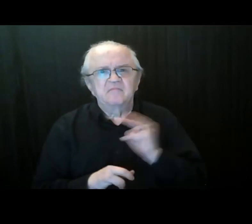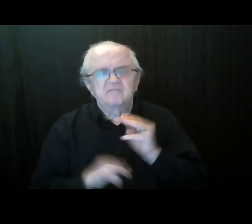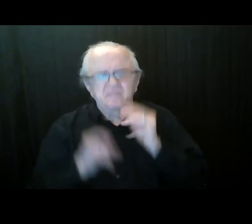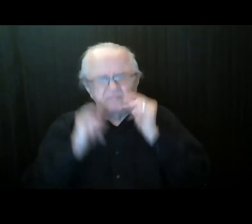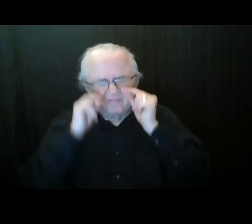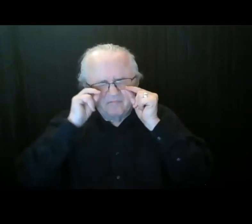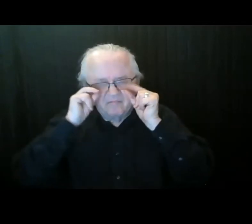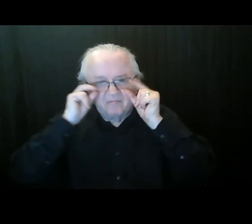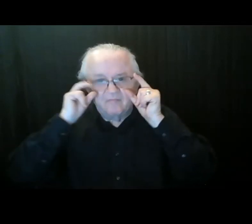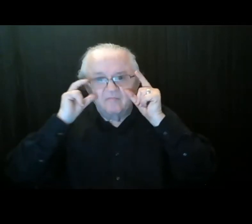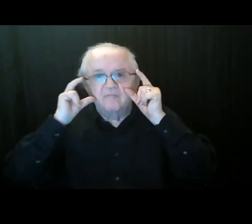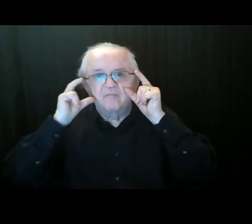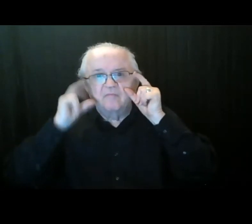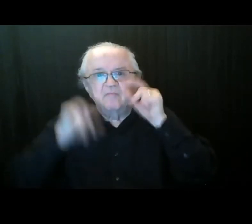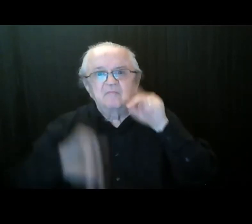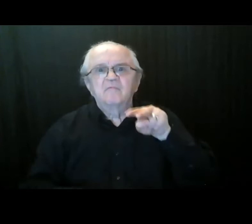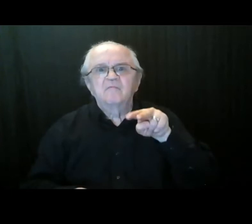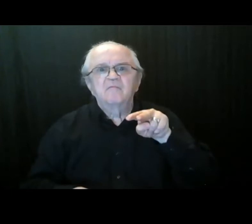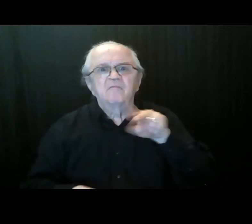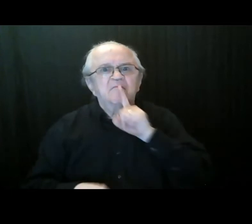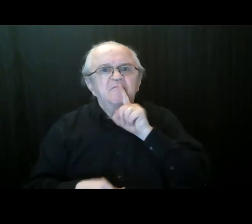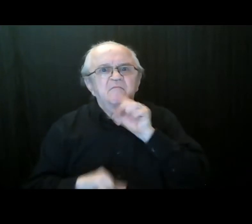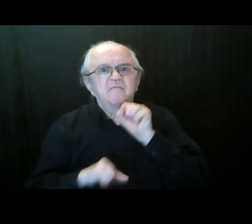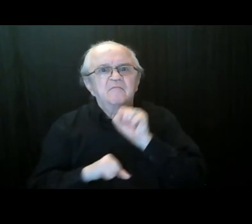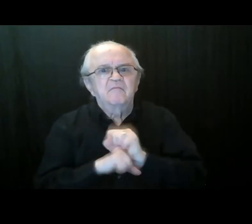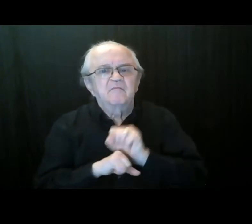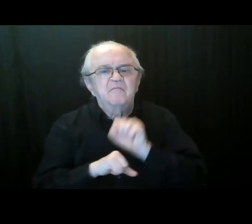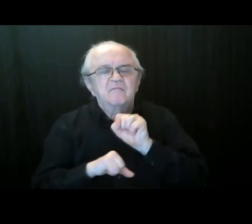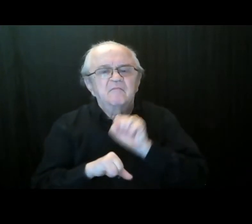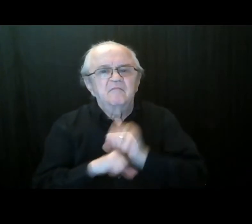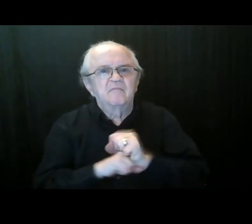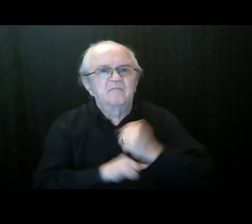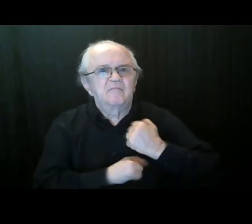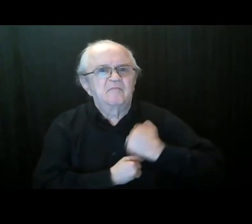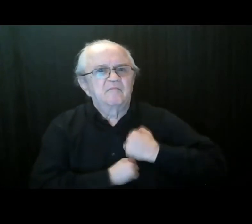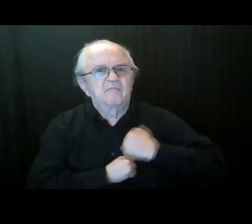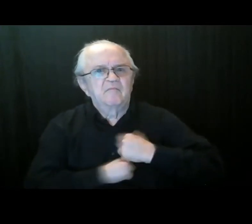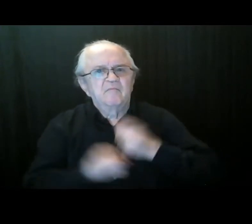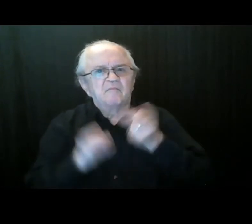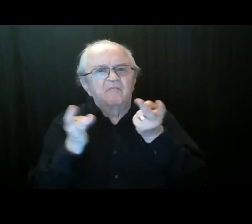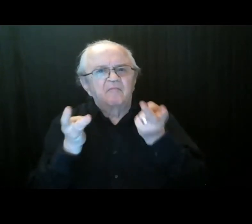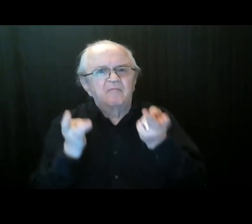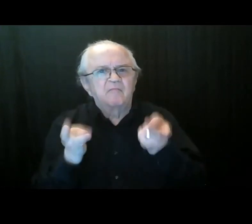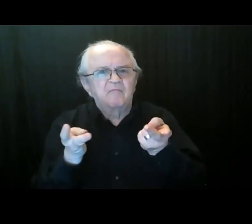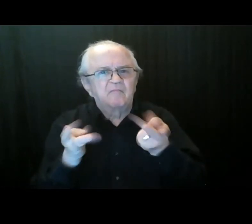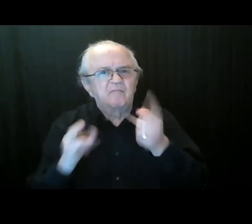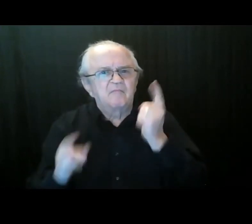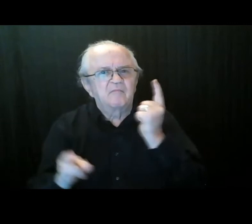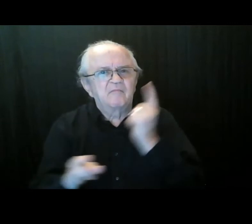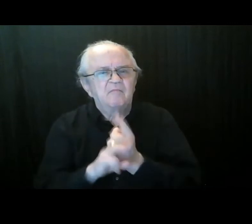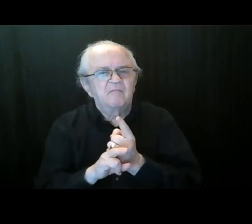eyes, he saw that indeed, those figures were on the slabs, exactly as they should